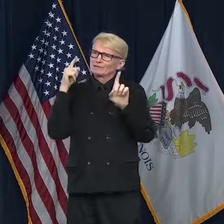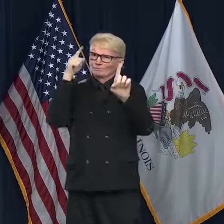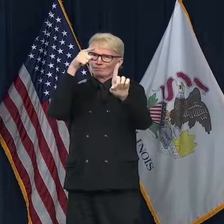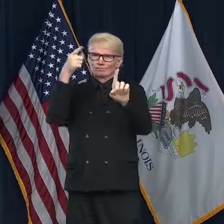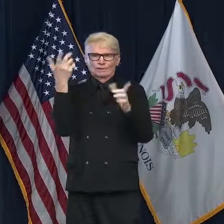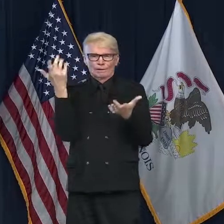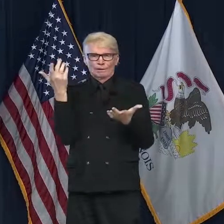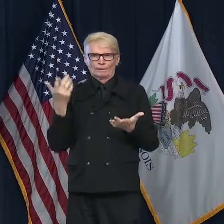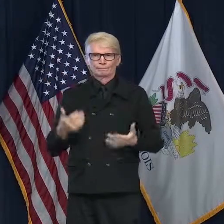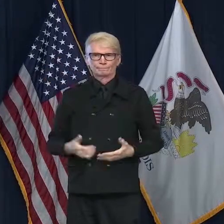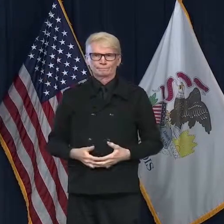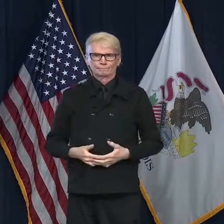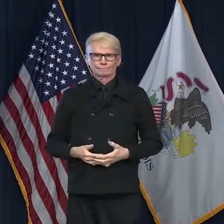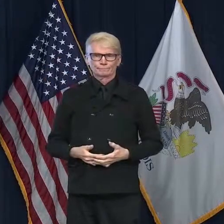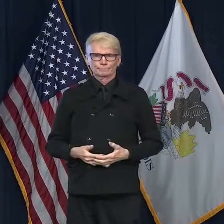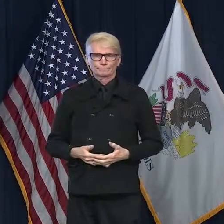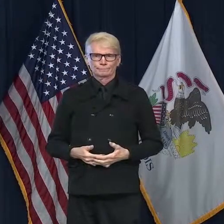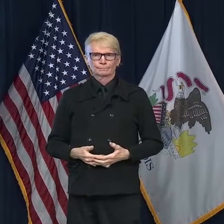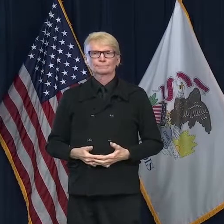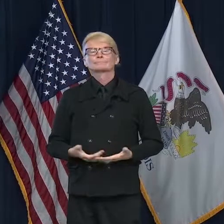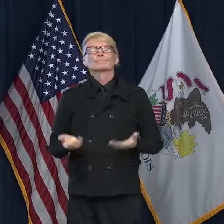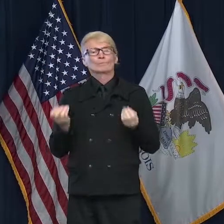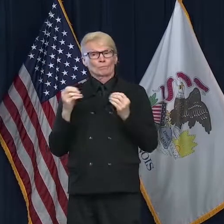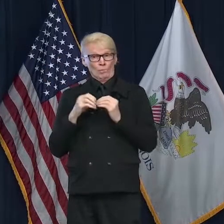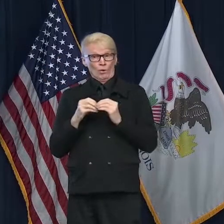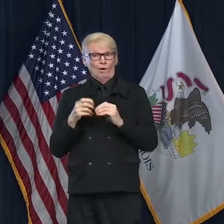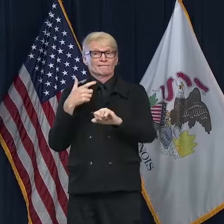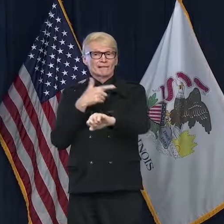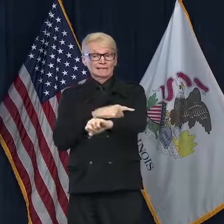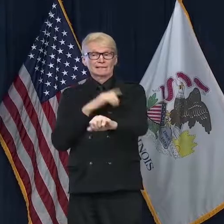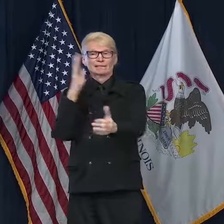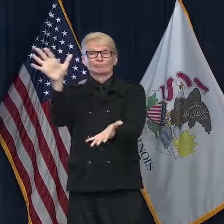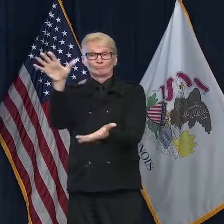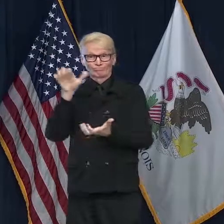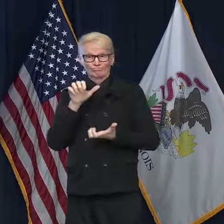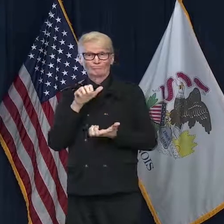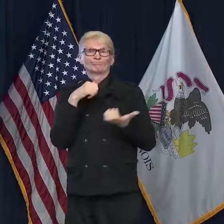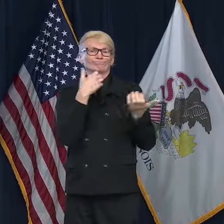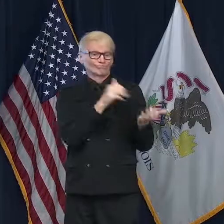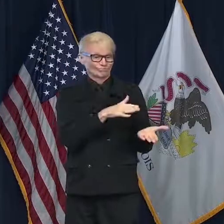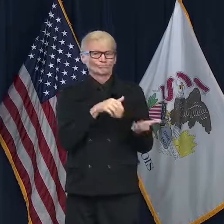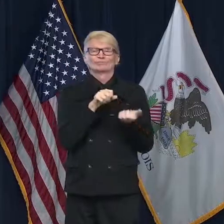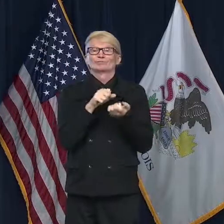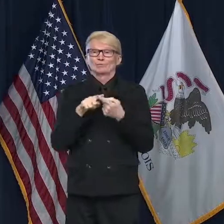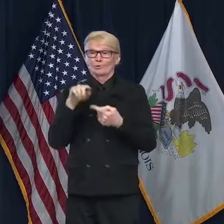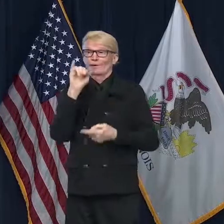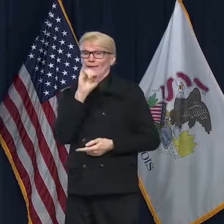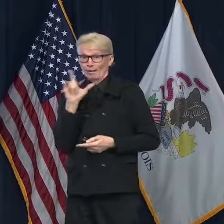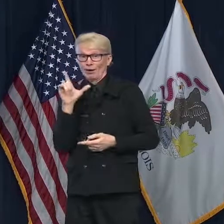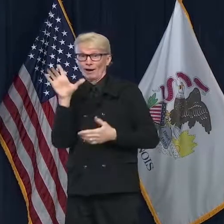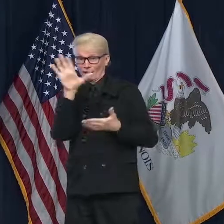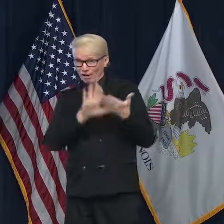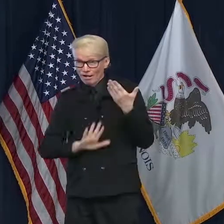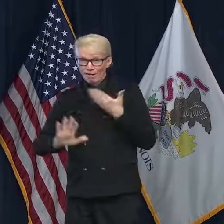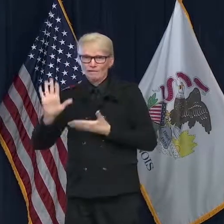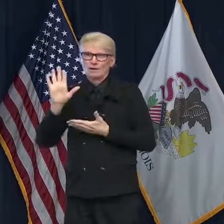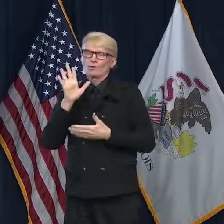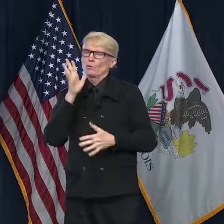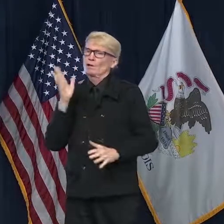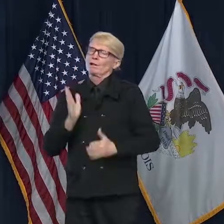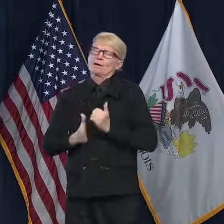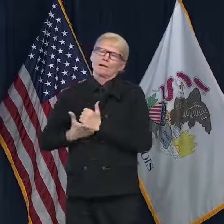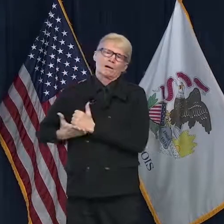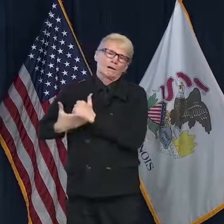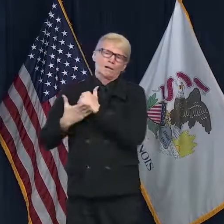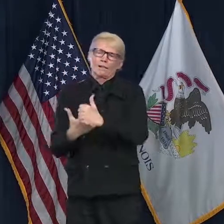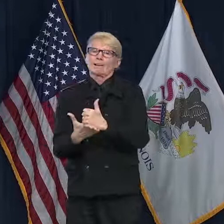prepared for. And so more vaccine arrivals, deliveries to the state of Illinois will be extraordinarily